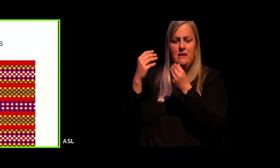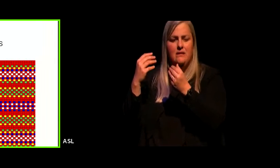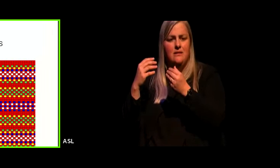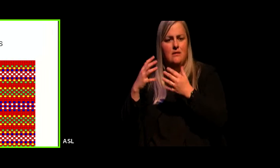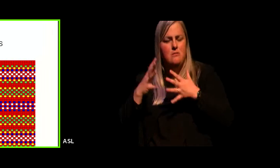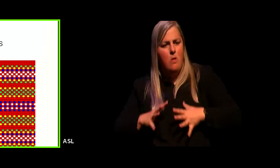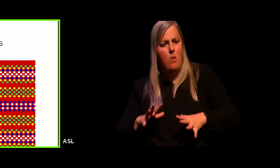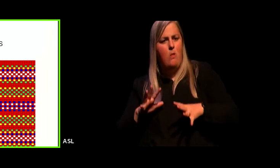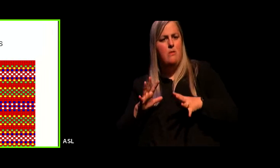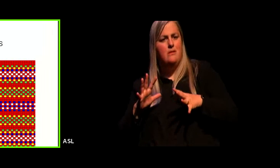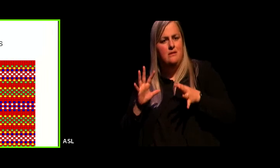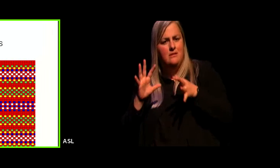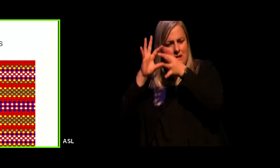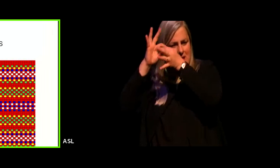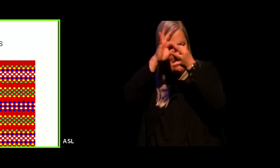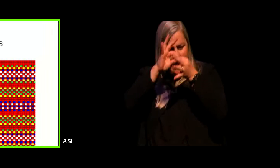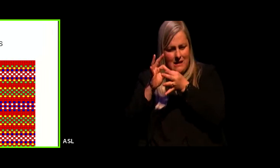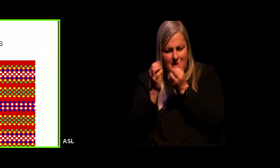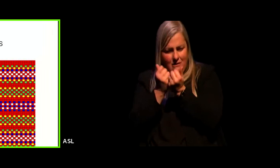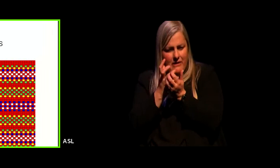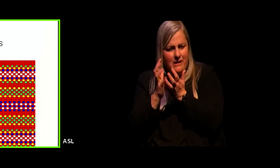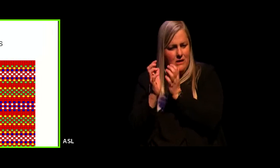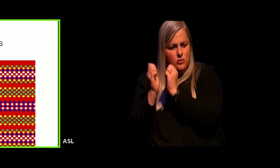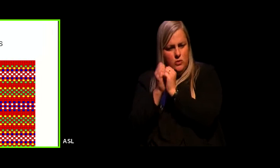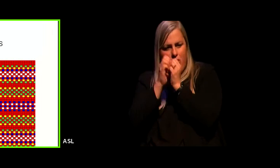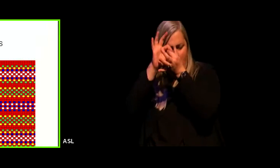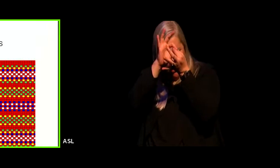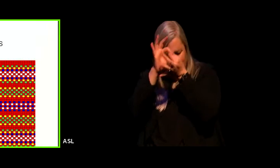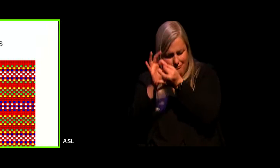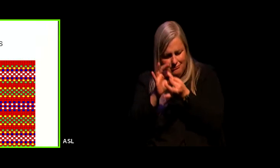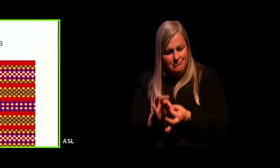us together. But it is only in their weaving